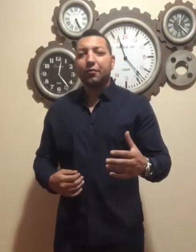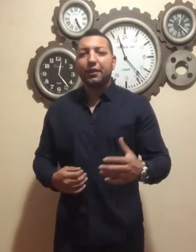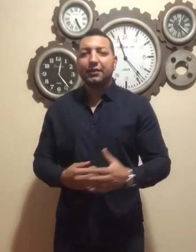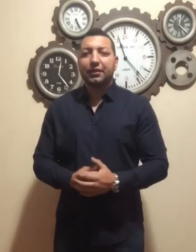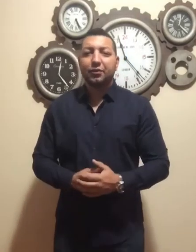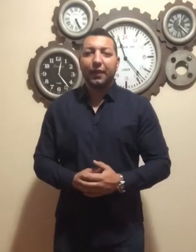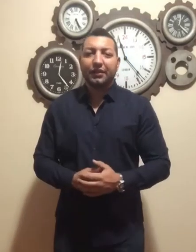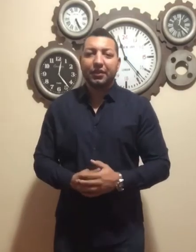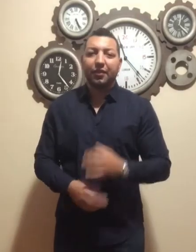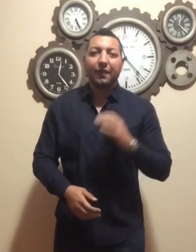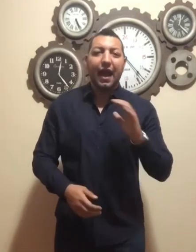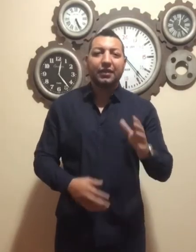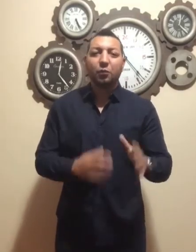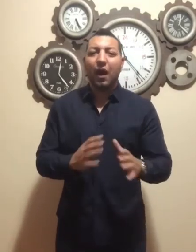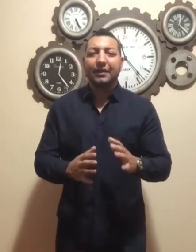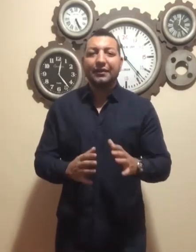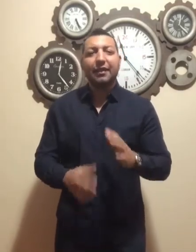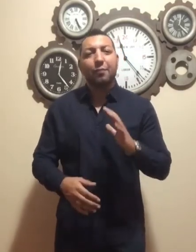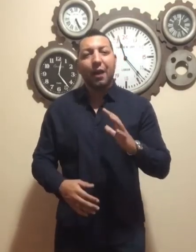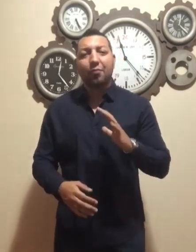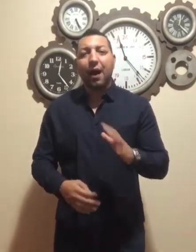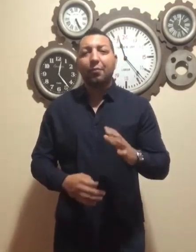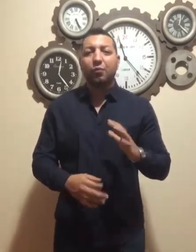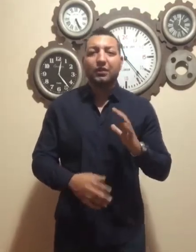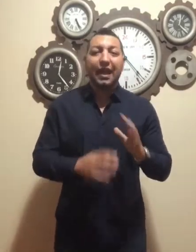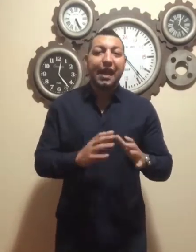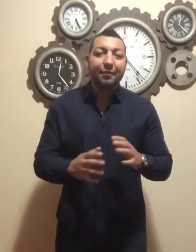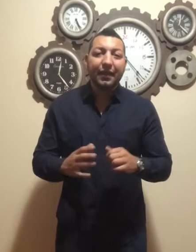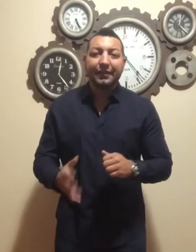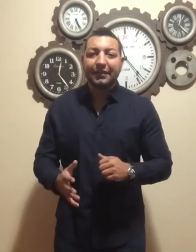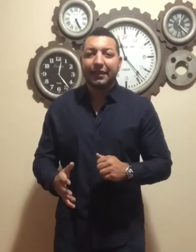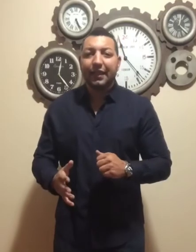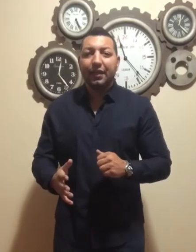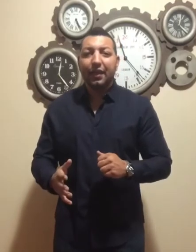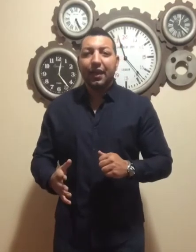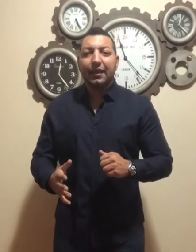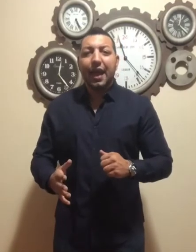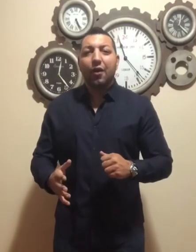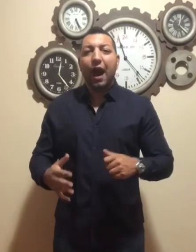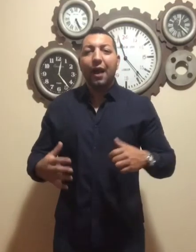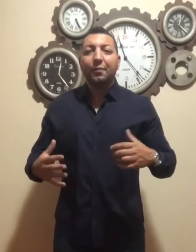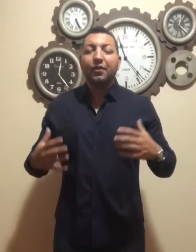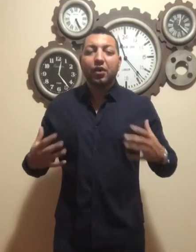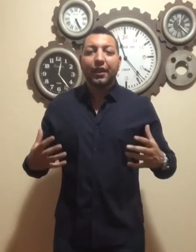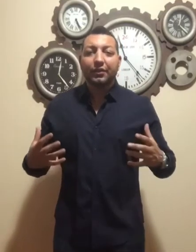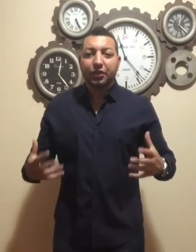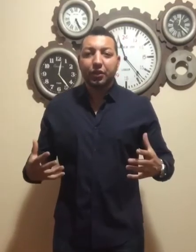this situation of X, Y, and Z, and my problem was A, B, and C, now I'd be looking